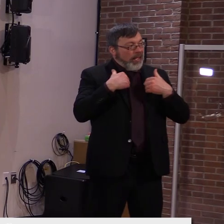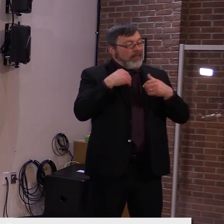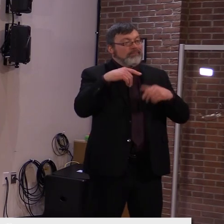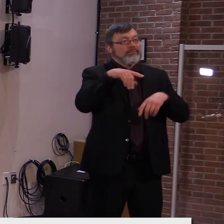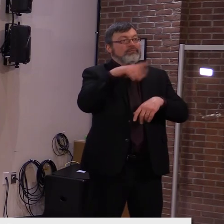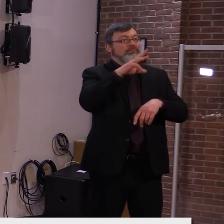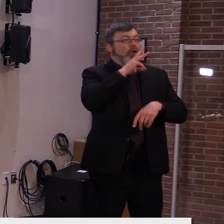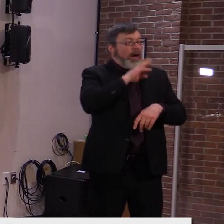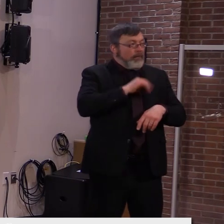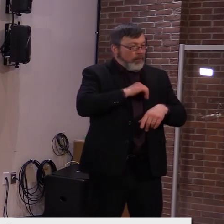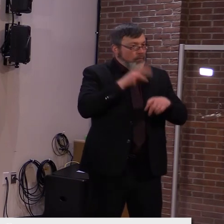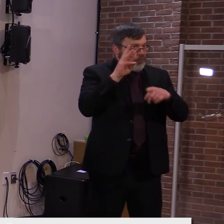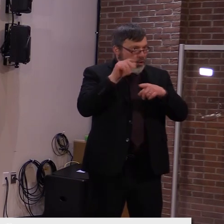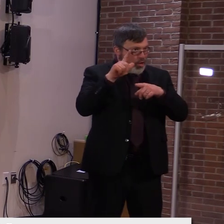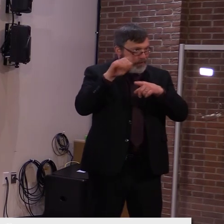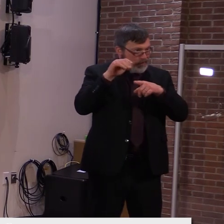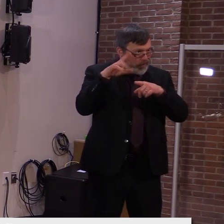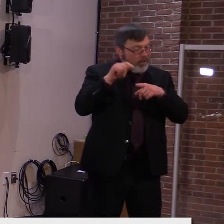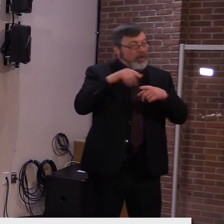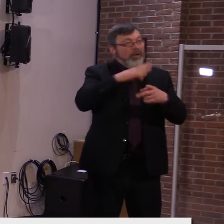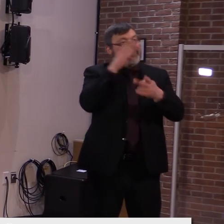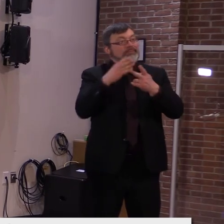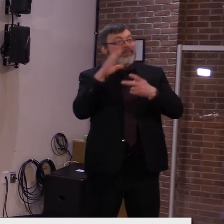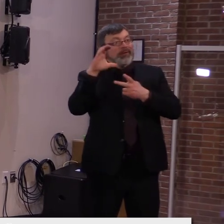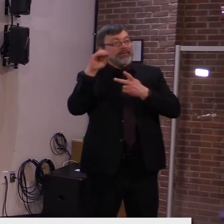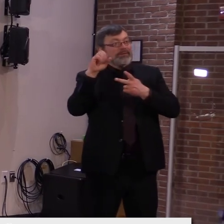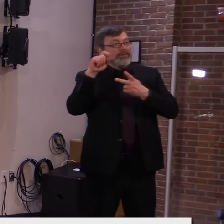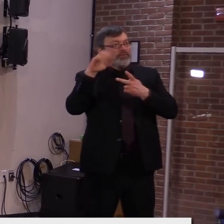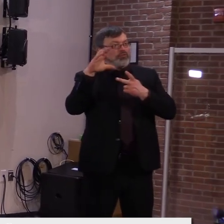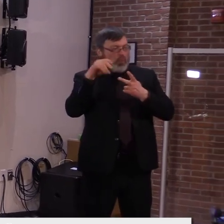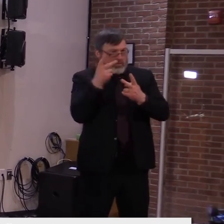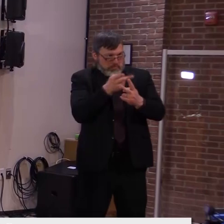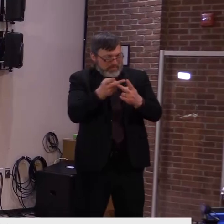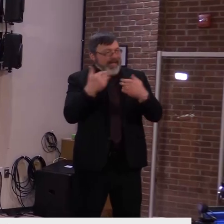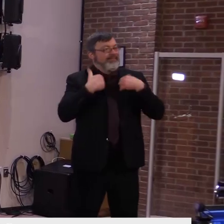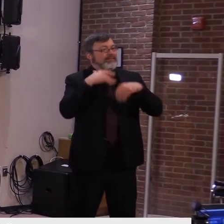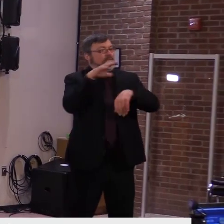these appointments through the state website at